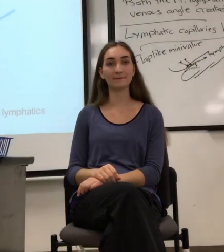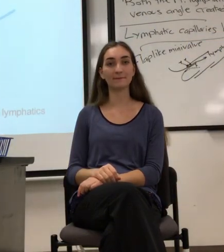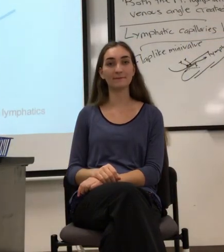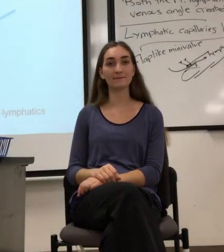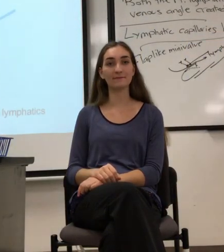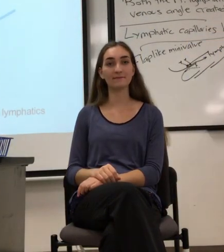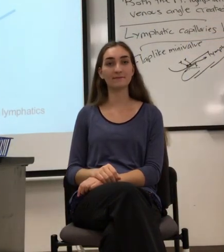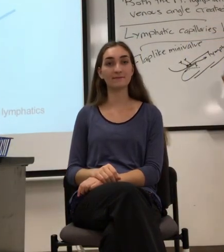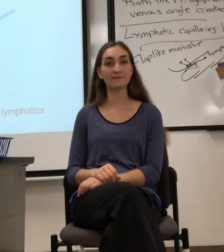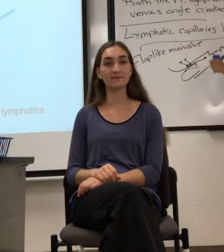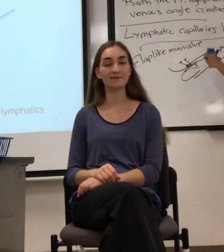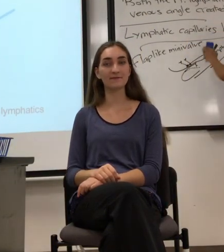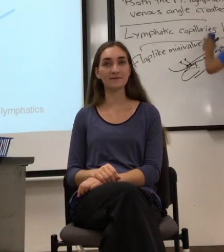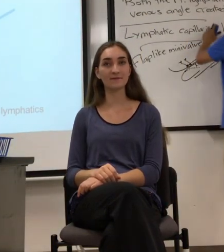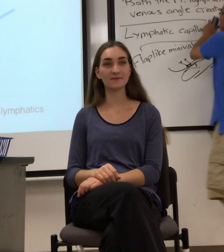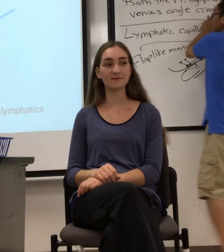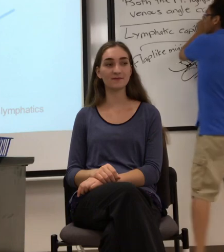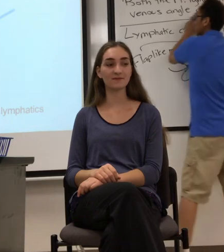So talking about